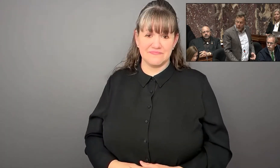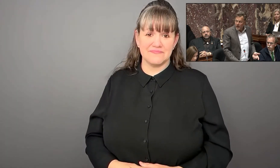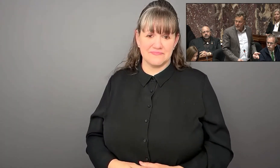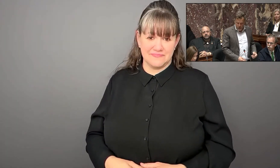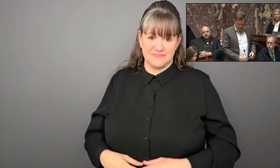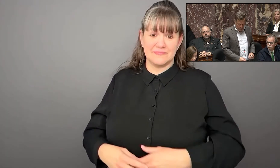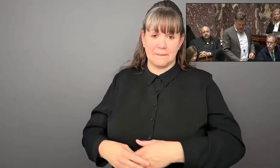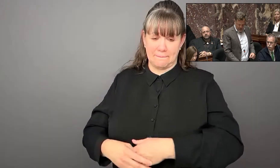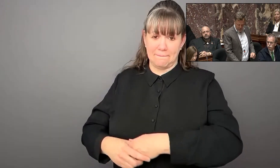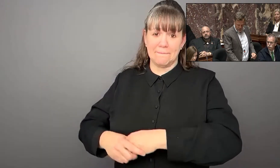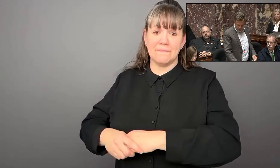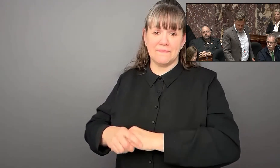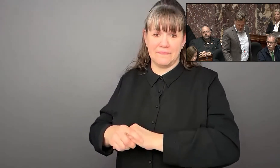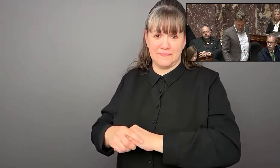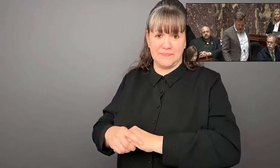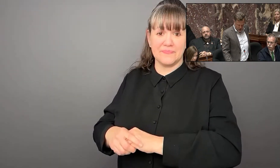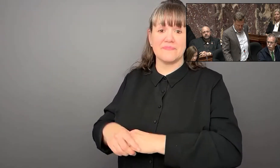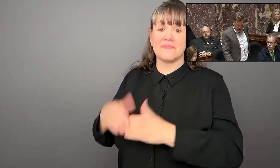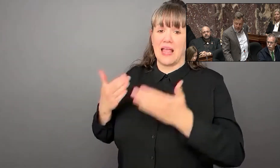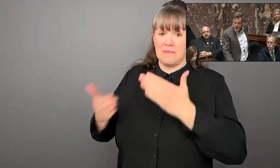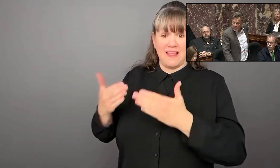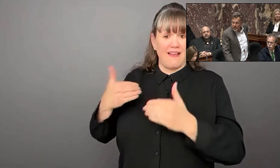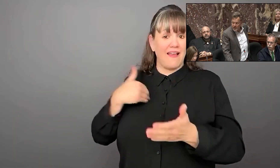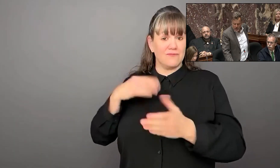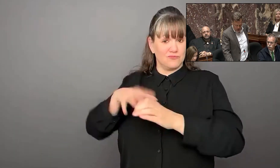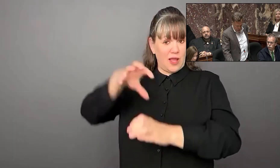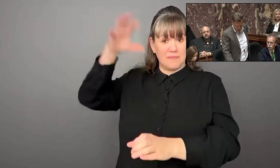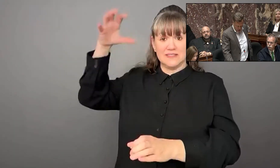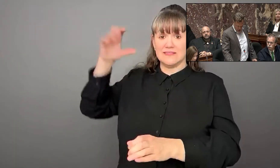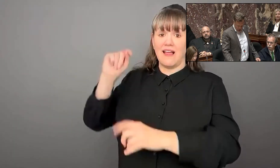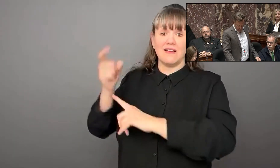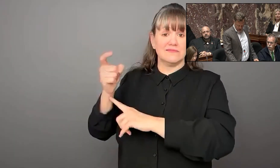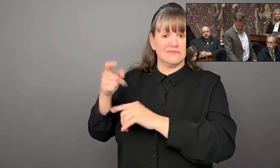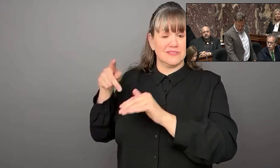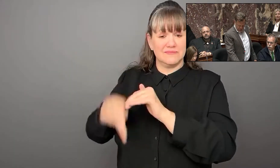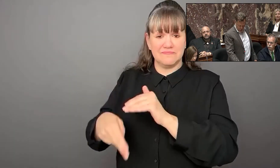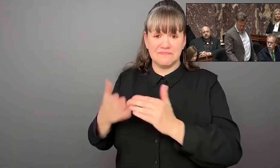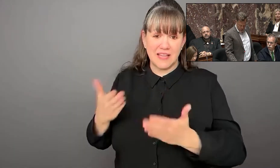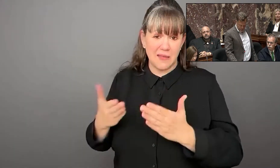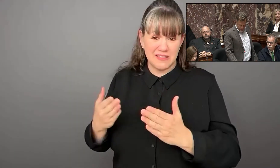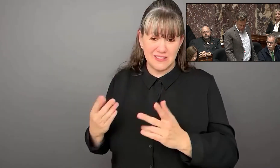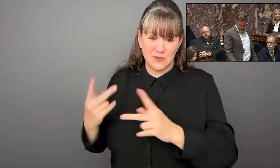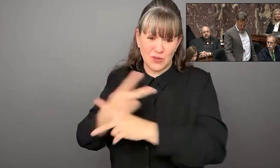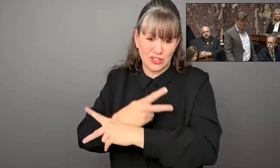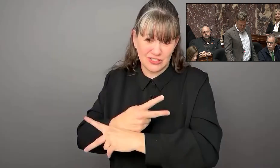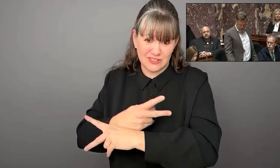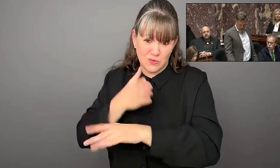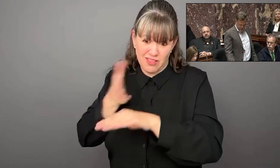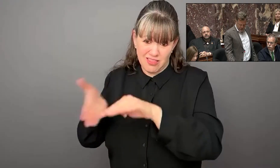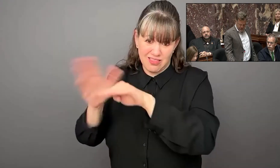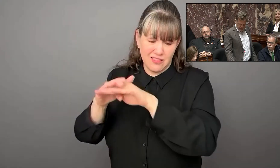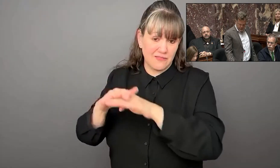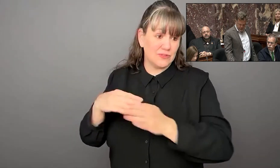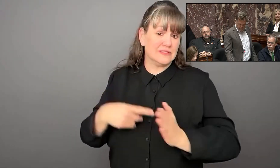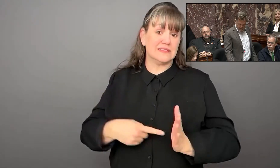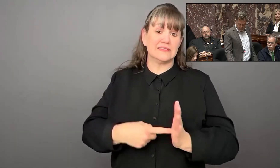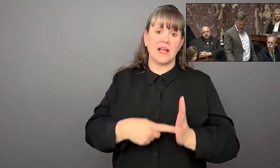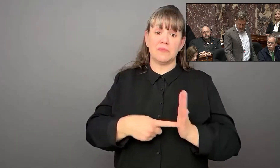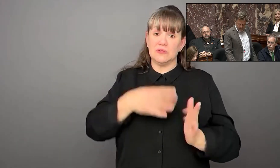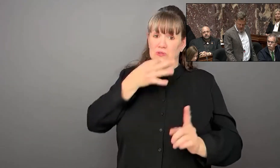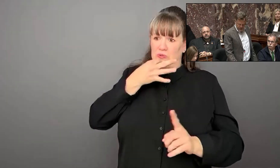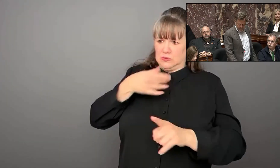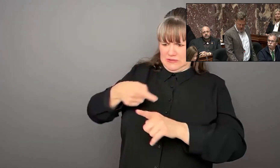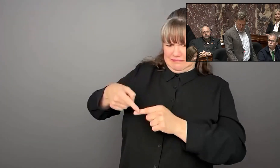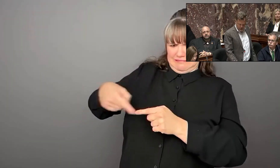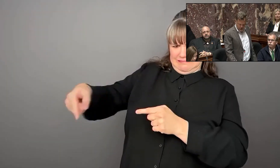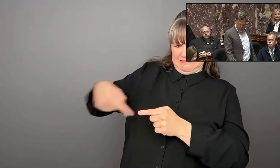In my riding, there's no public transit between Whistler and Vancouver, despite it being a key commuter and tourist corridor. Commuters across BC spend too much of